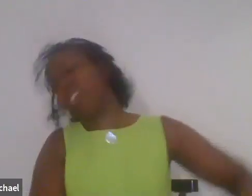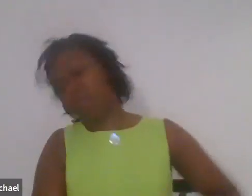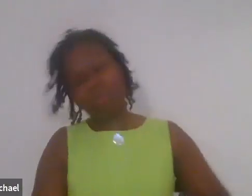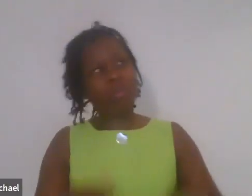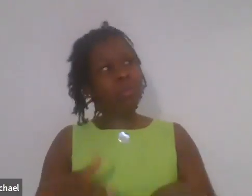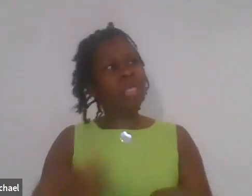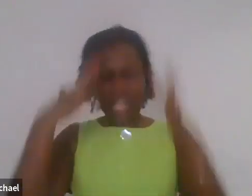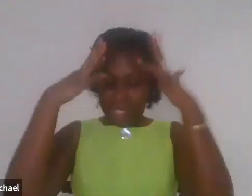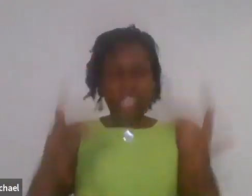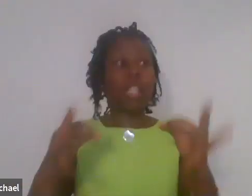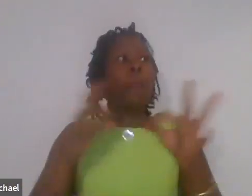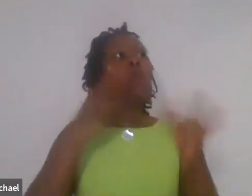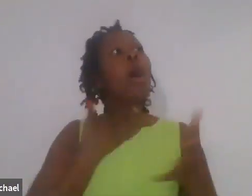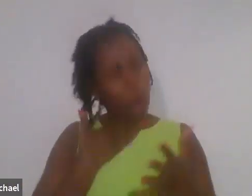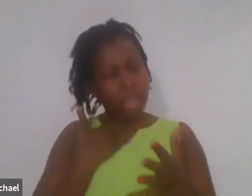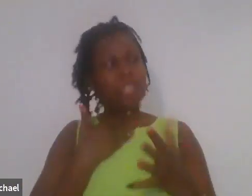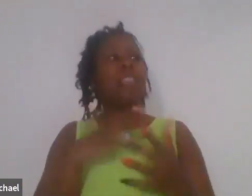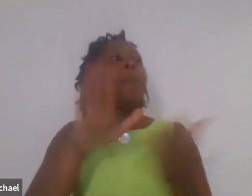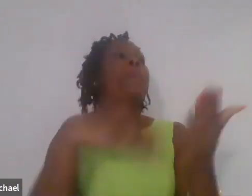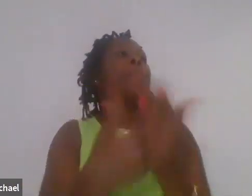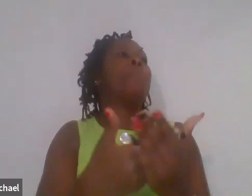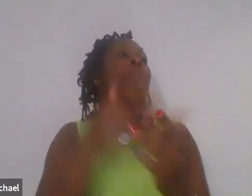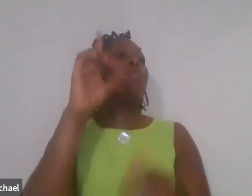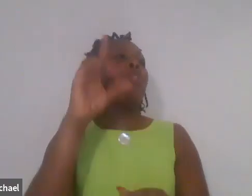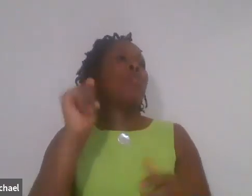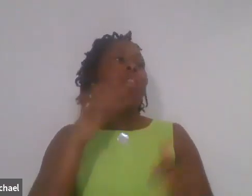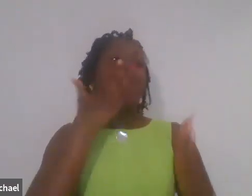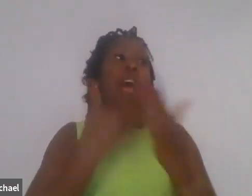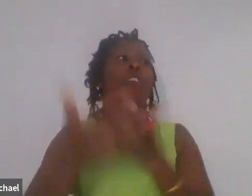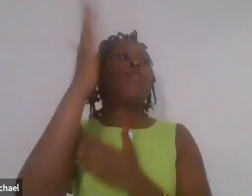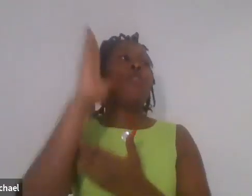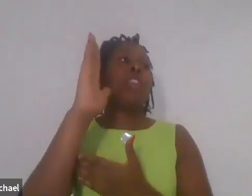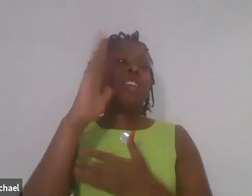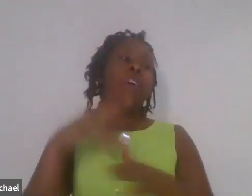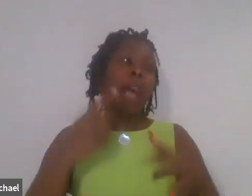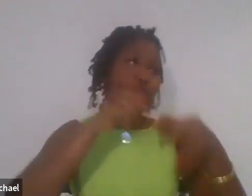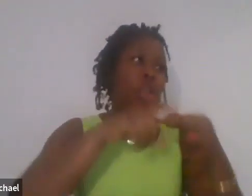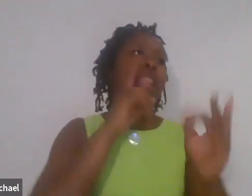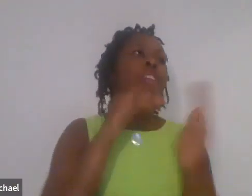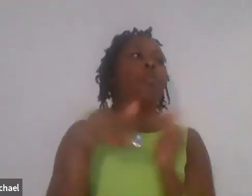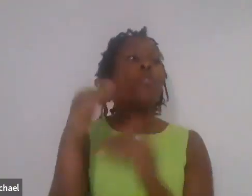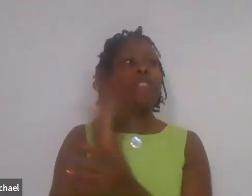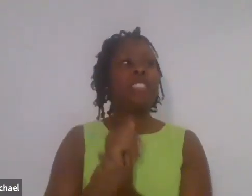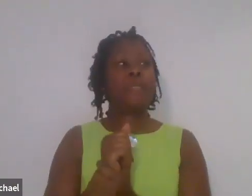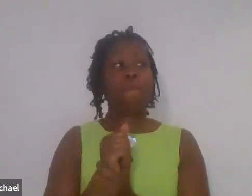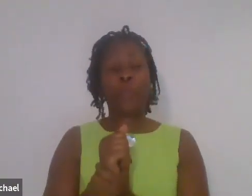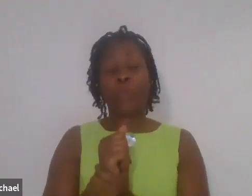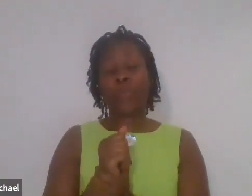on. I said no. I made up my mind because I wanted to become a lawyer. I joined Nairobi